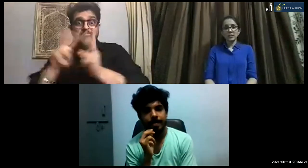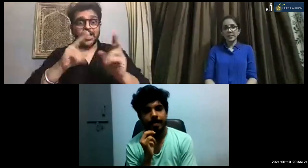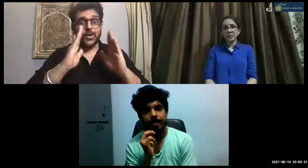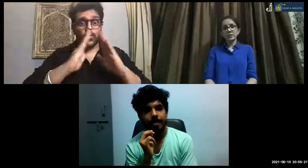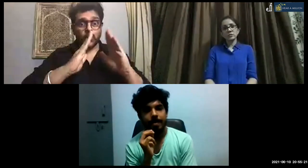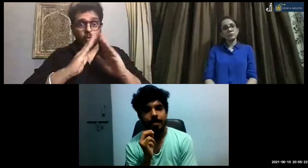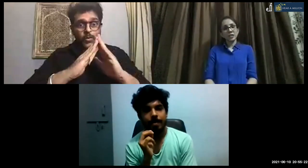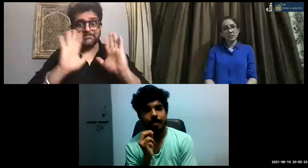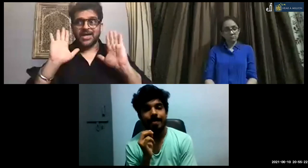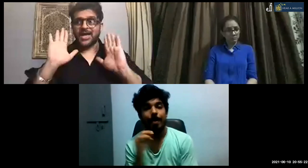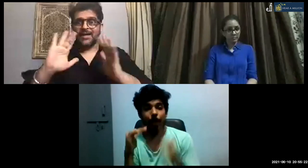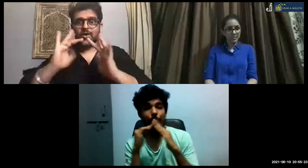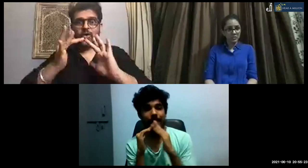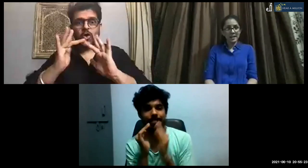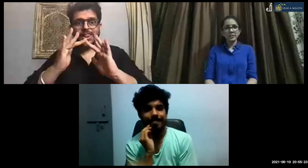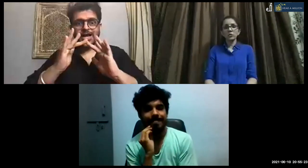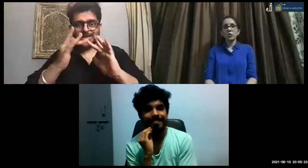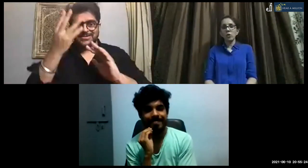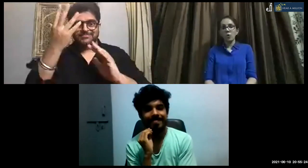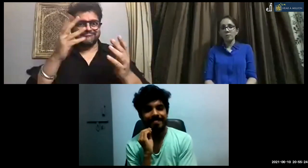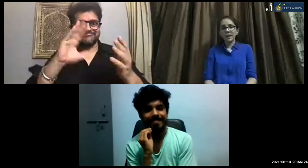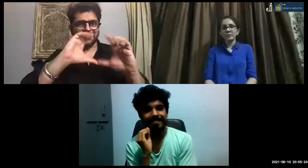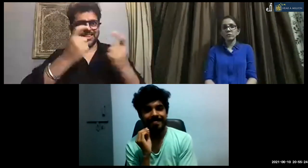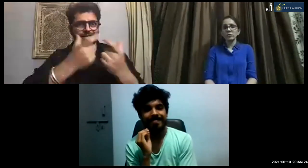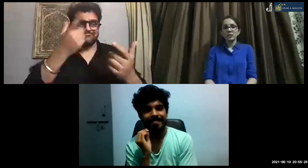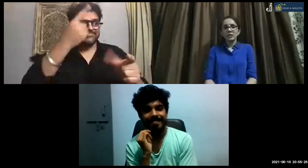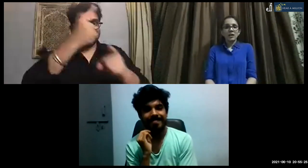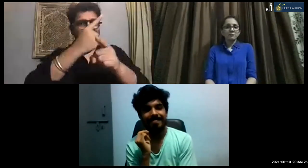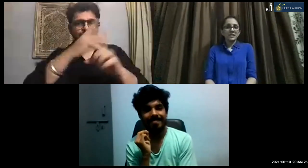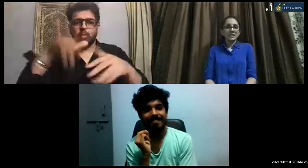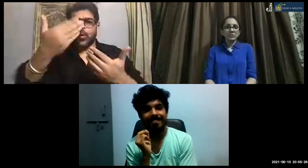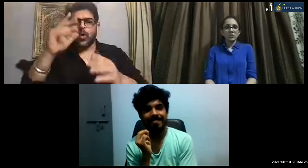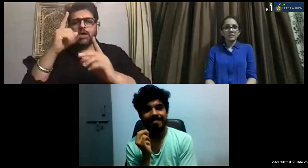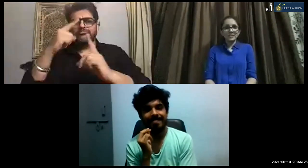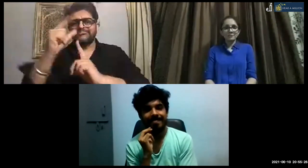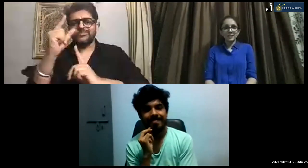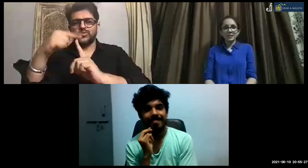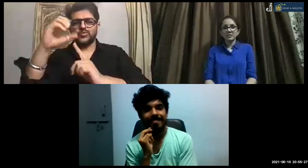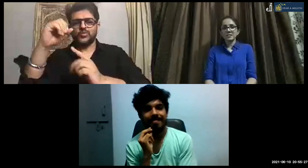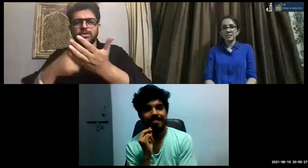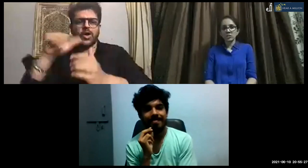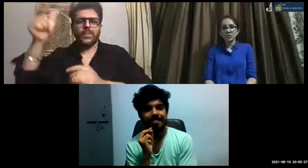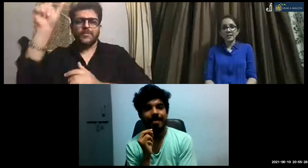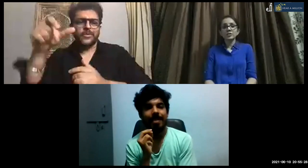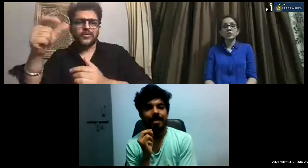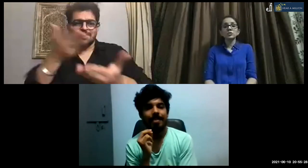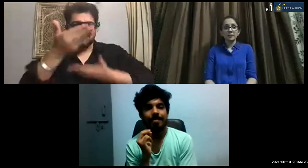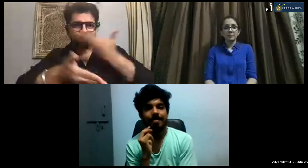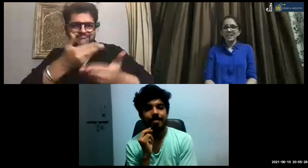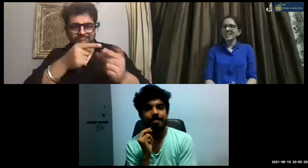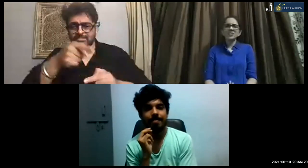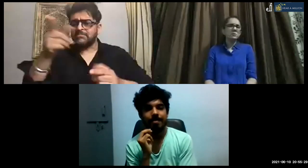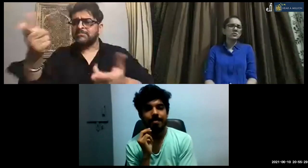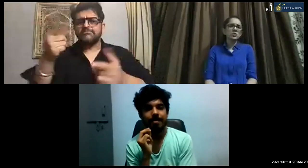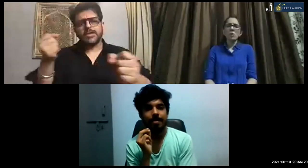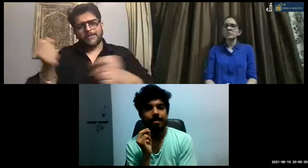classroom learning, once you've finished that and you go home, and if you are free, in the evening, if there's a teacher and a tutor,